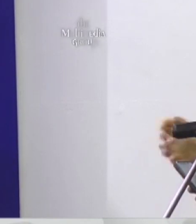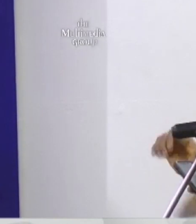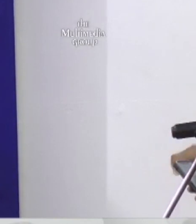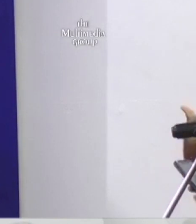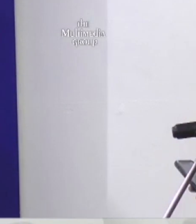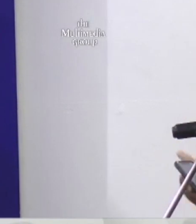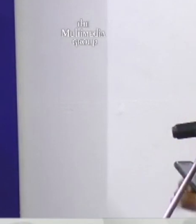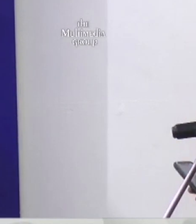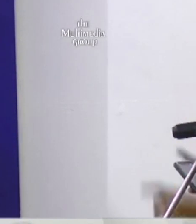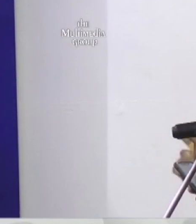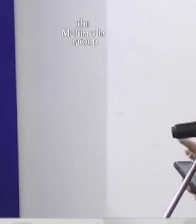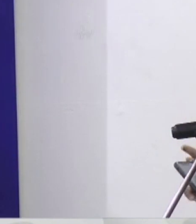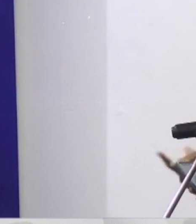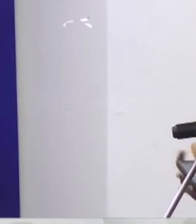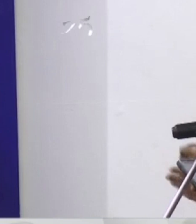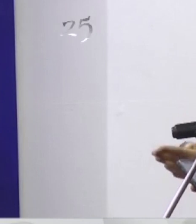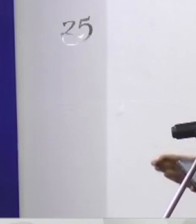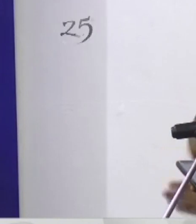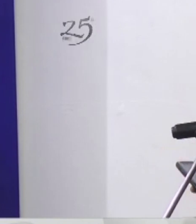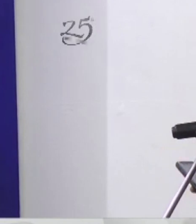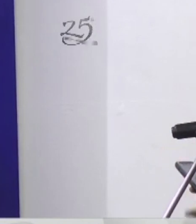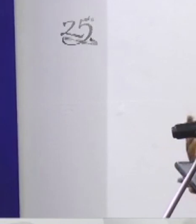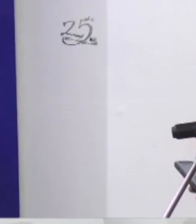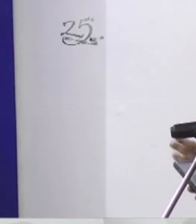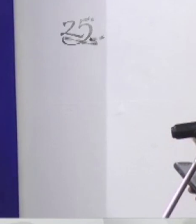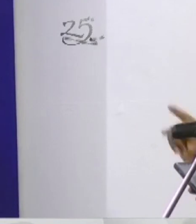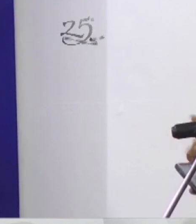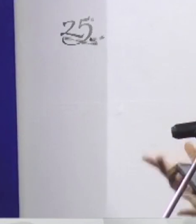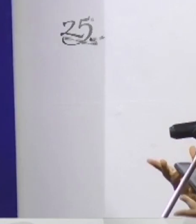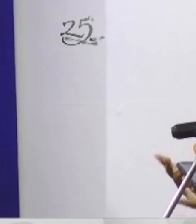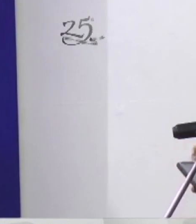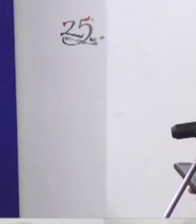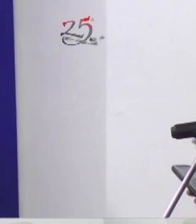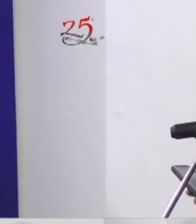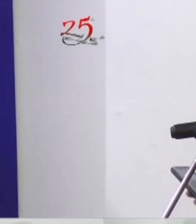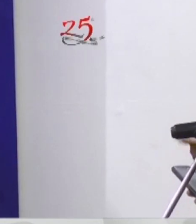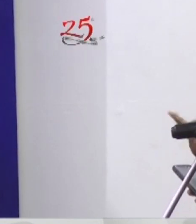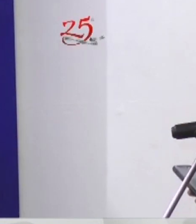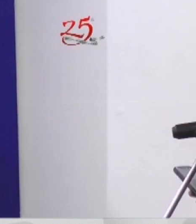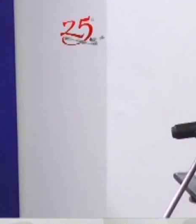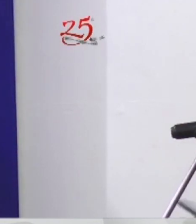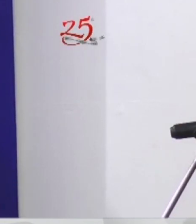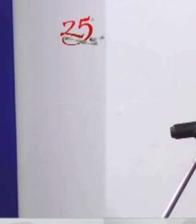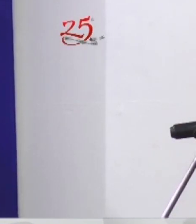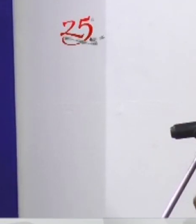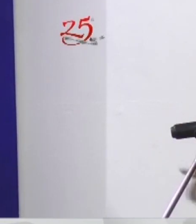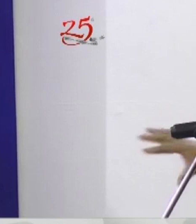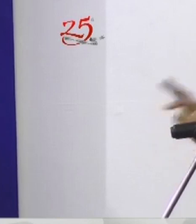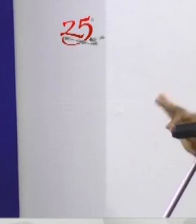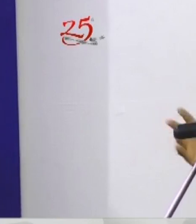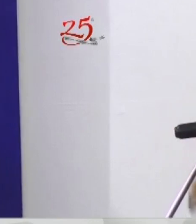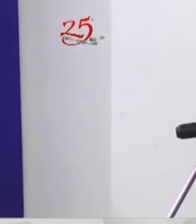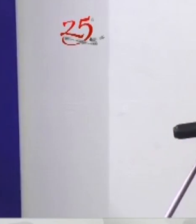last one, how true are reports that some of the people who were being managed under home management cannot be traced? Thank